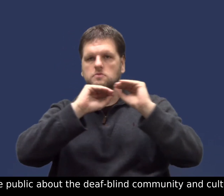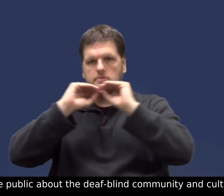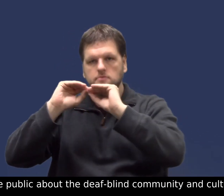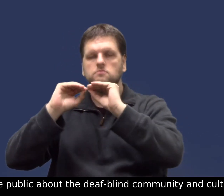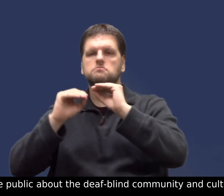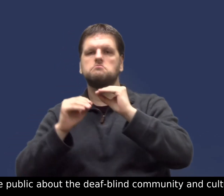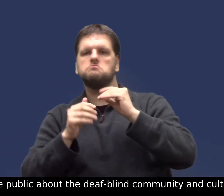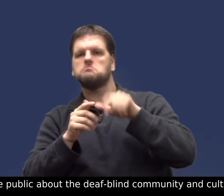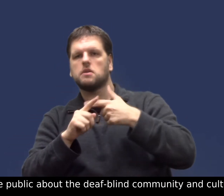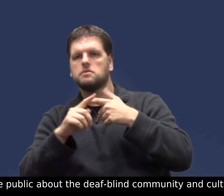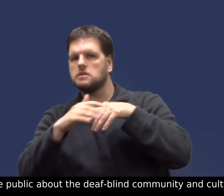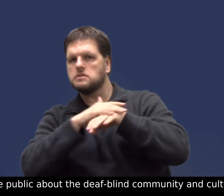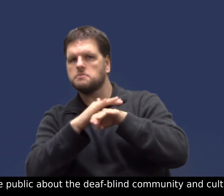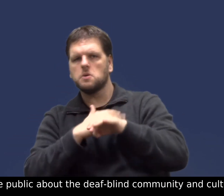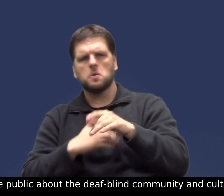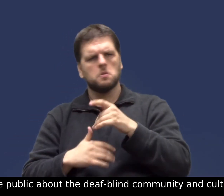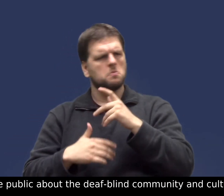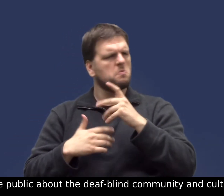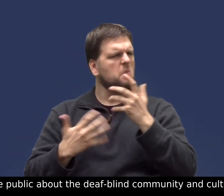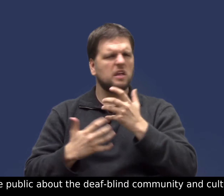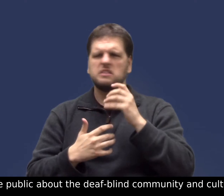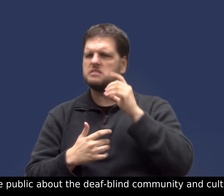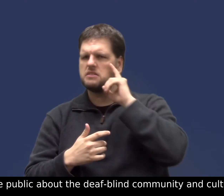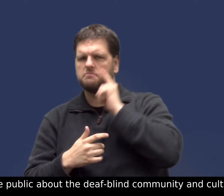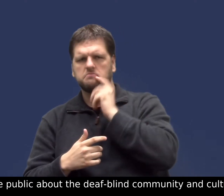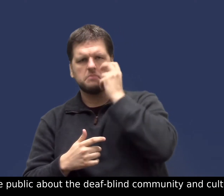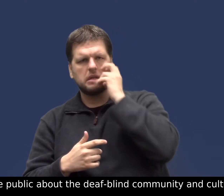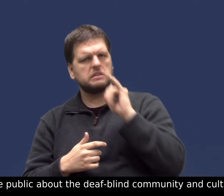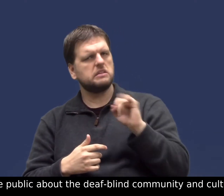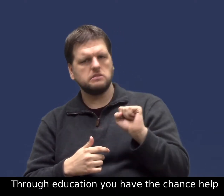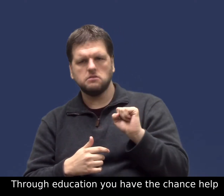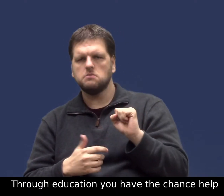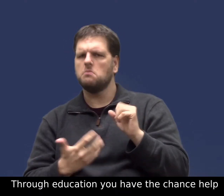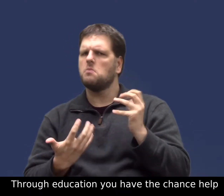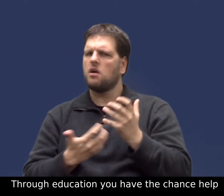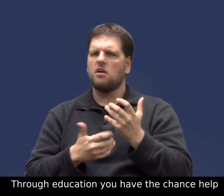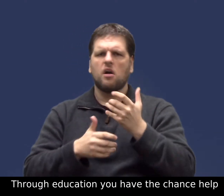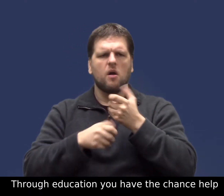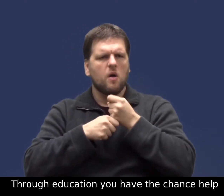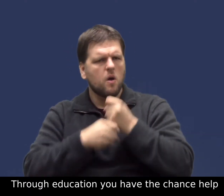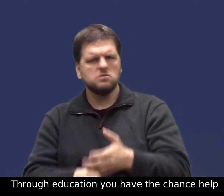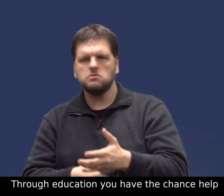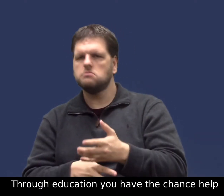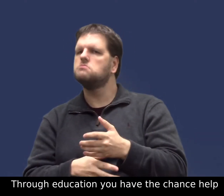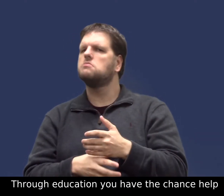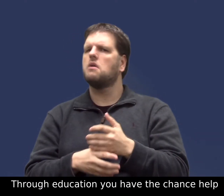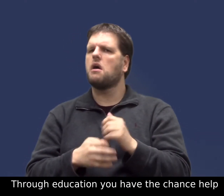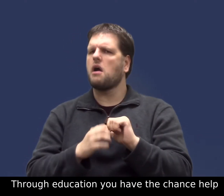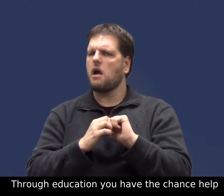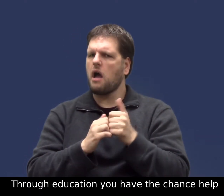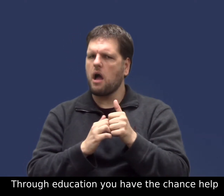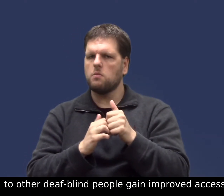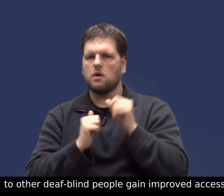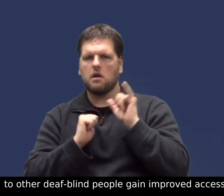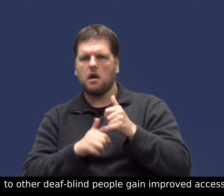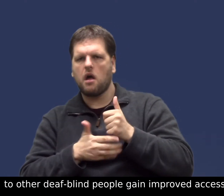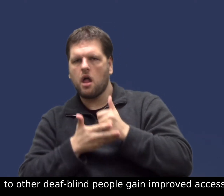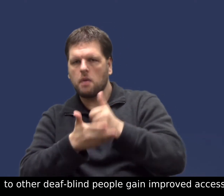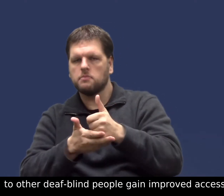public about the deaf-blind community and culture. Through education, you have the chance to help other